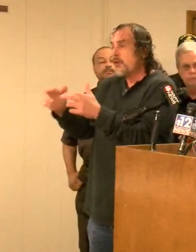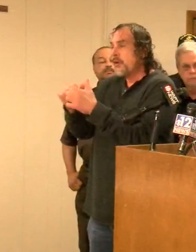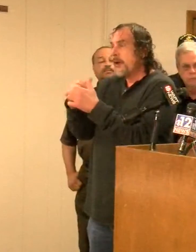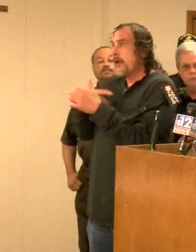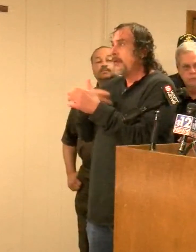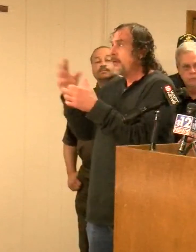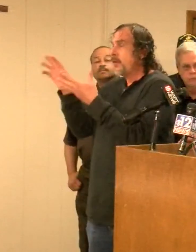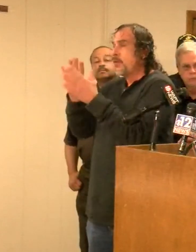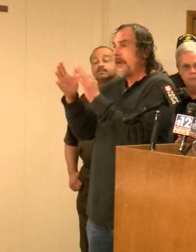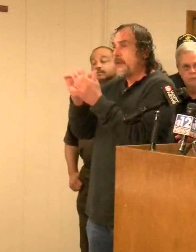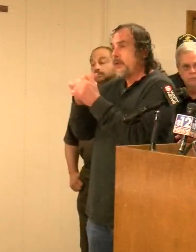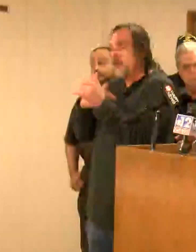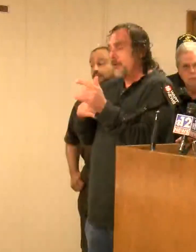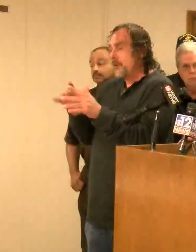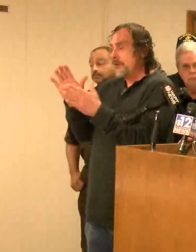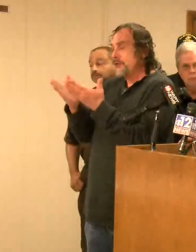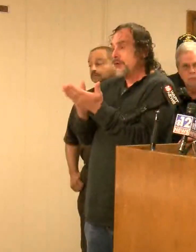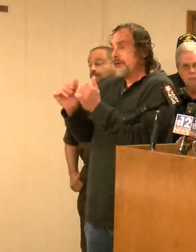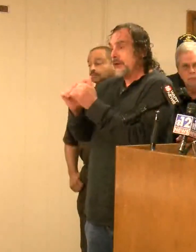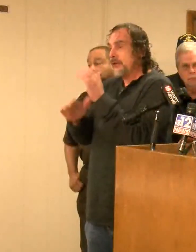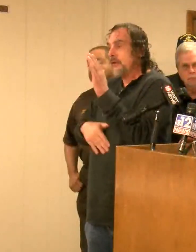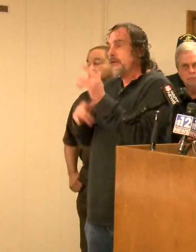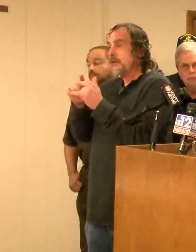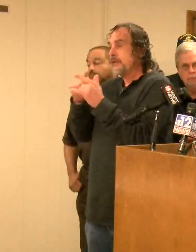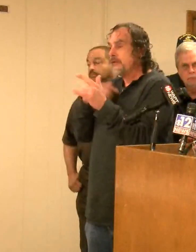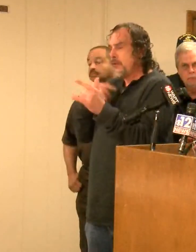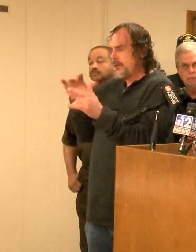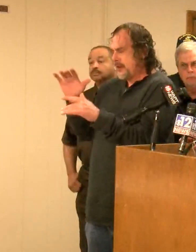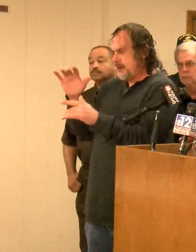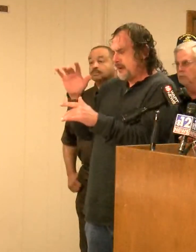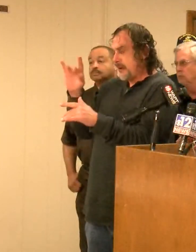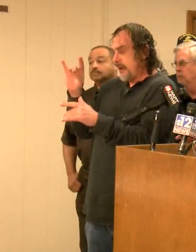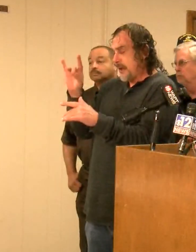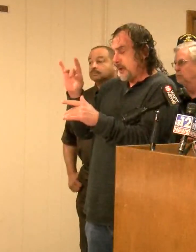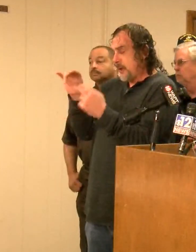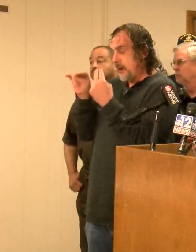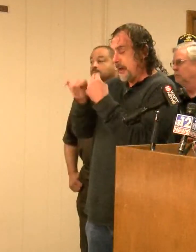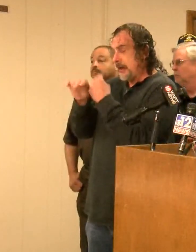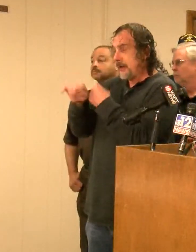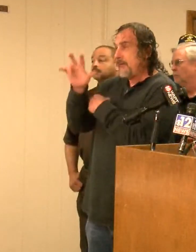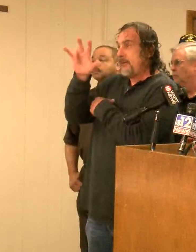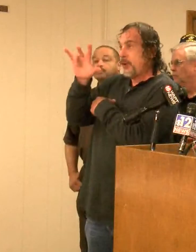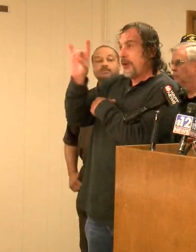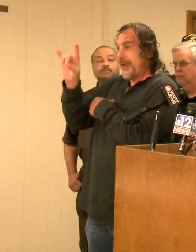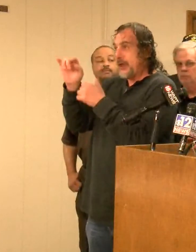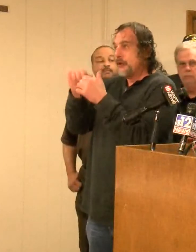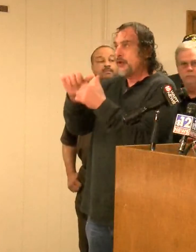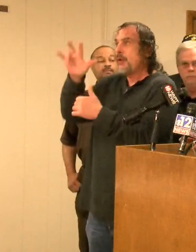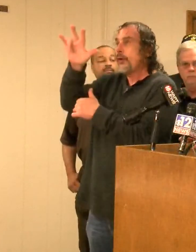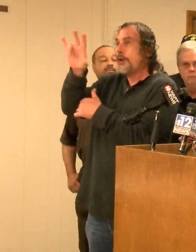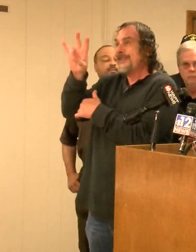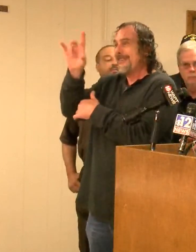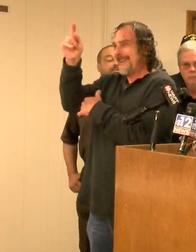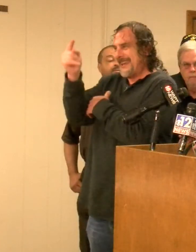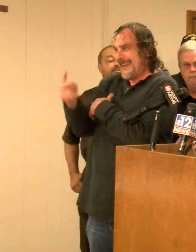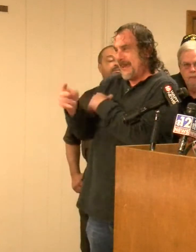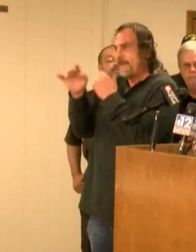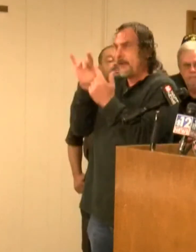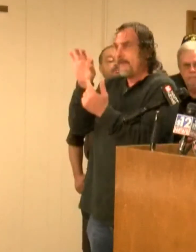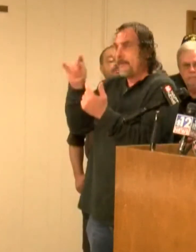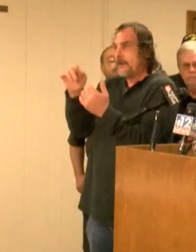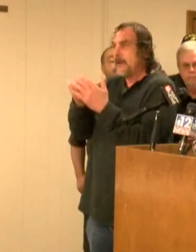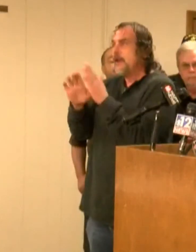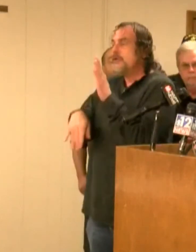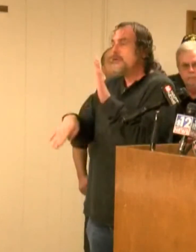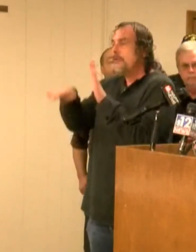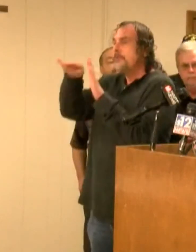to reduce their peak forecast for the Highway 80 gauge from 38 feet to 37 and a half feet to occur